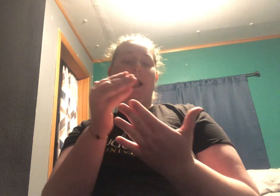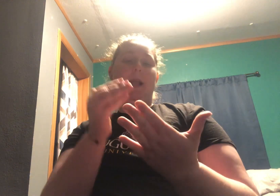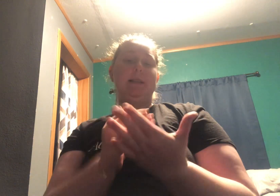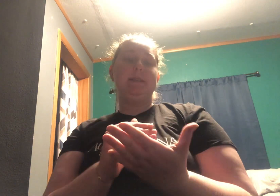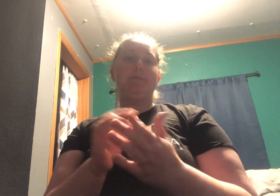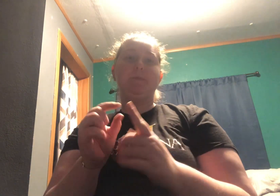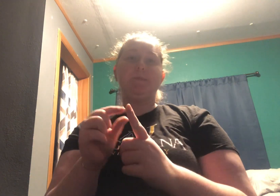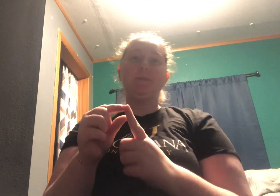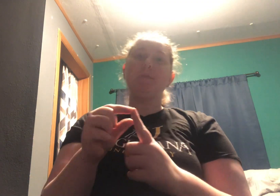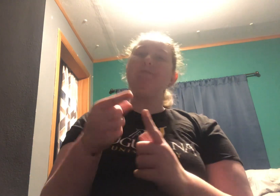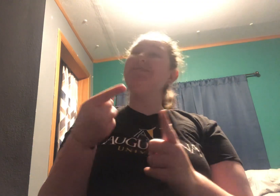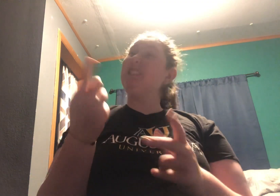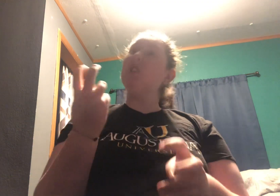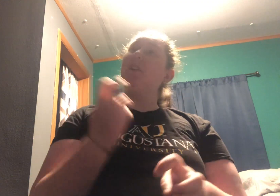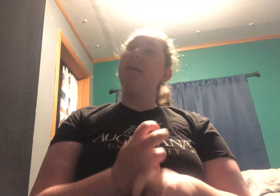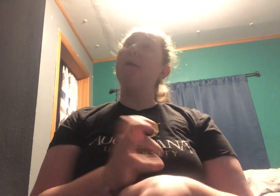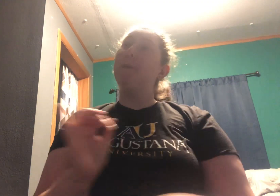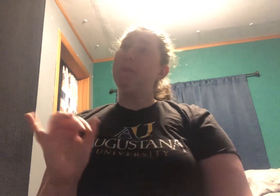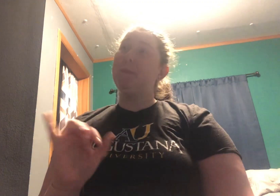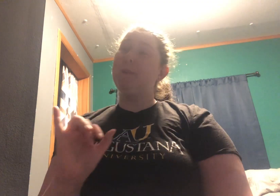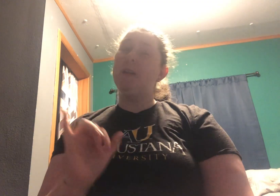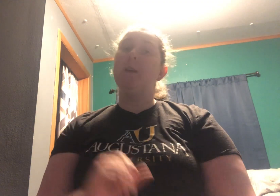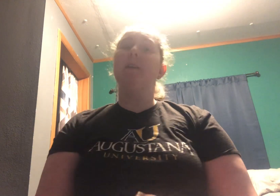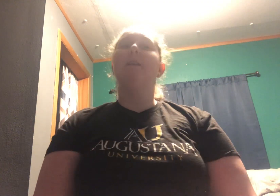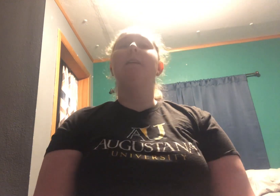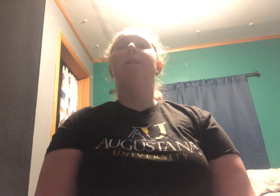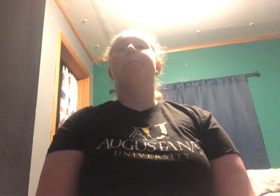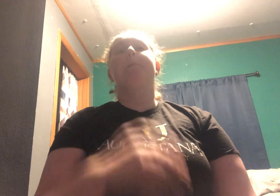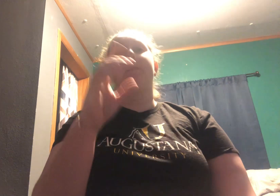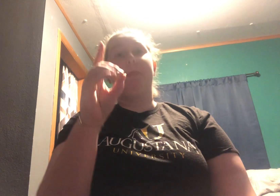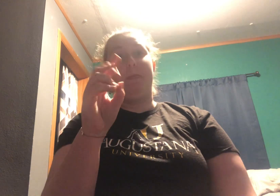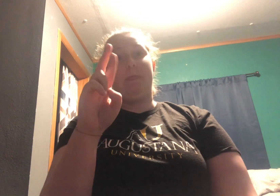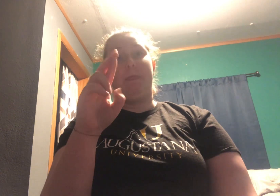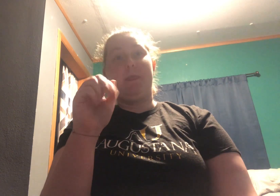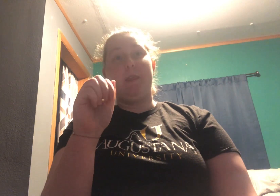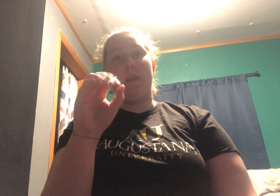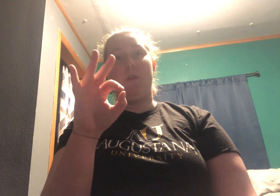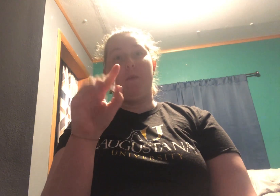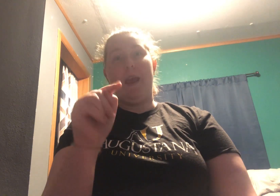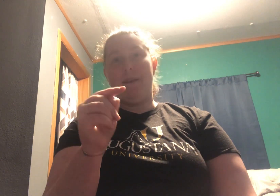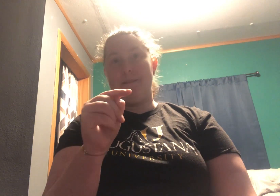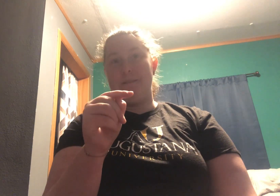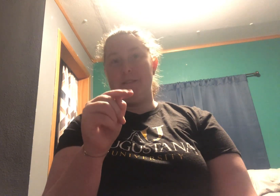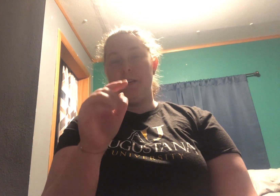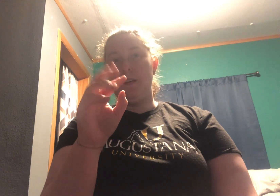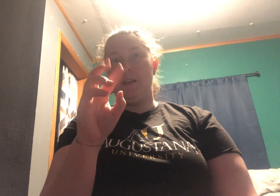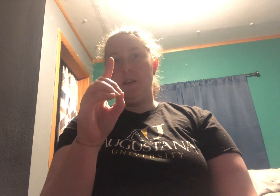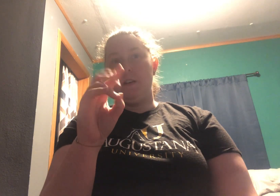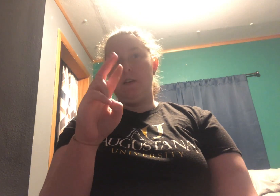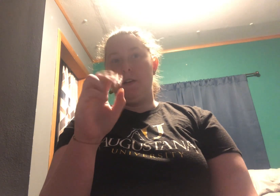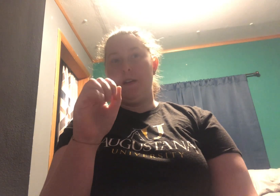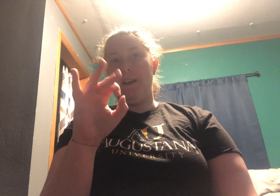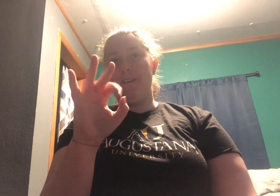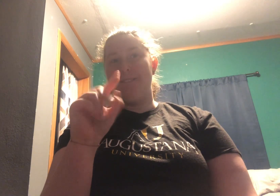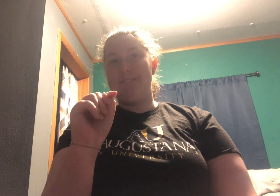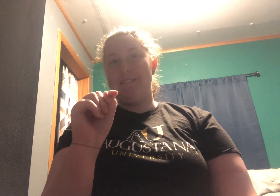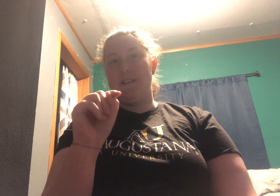is also pretty hard. The next one is draft. Draft. Okay, so look at this beer. Okay, this beer